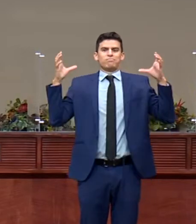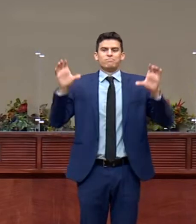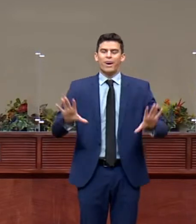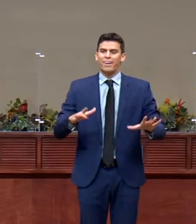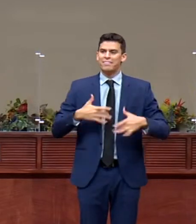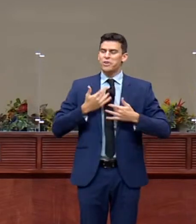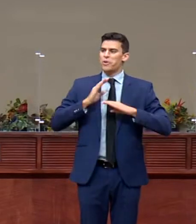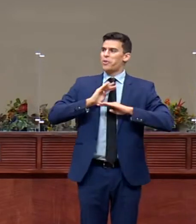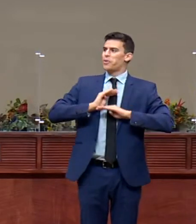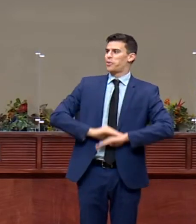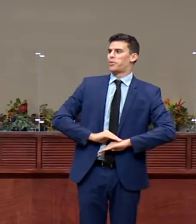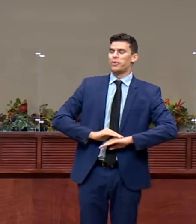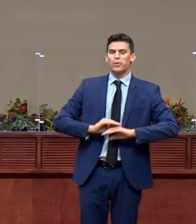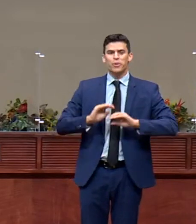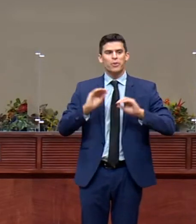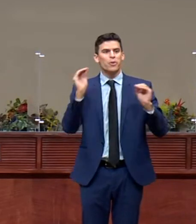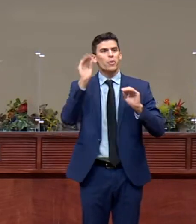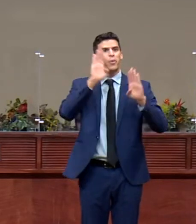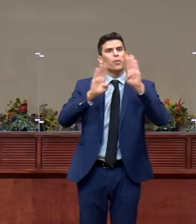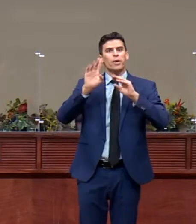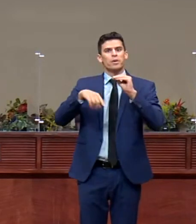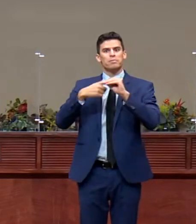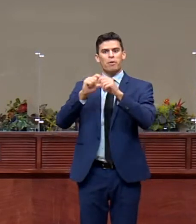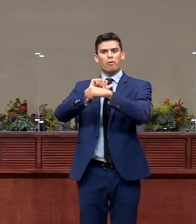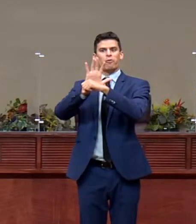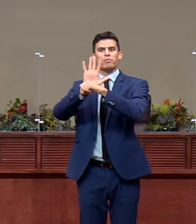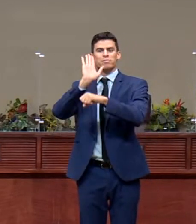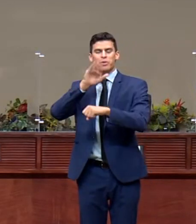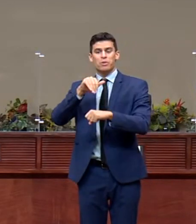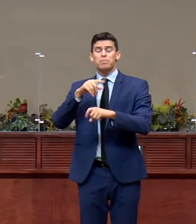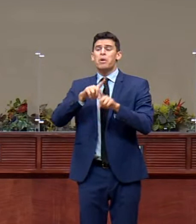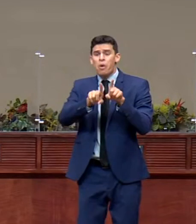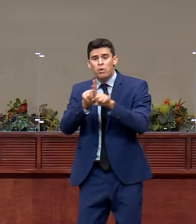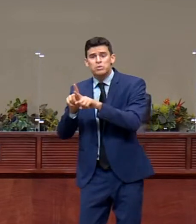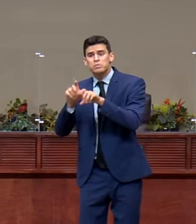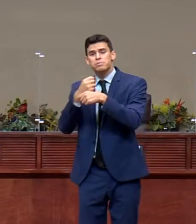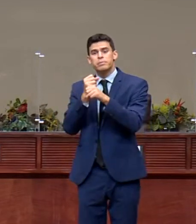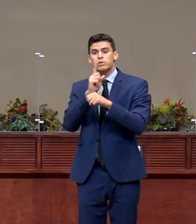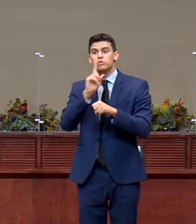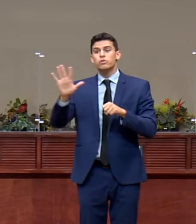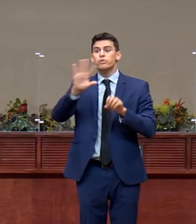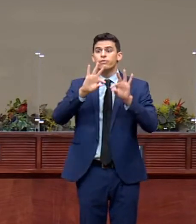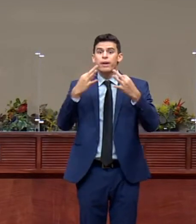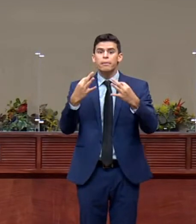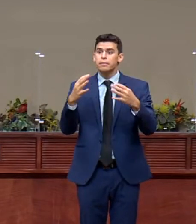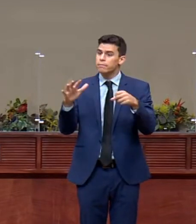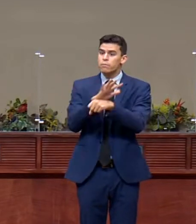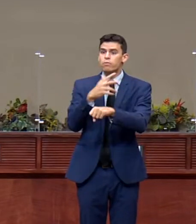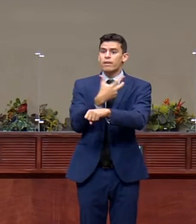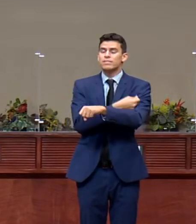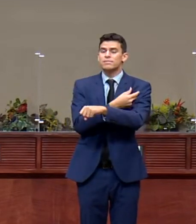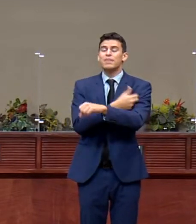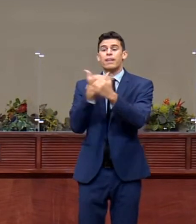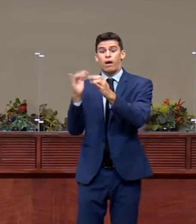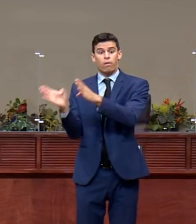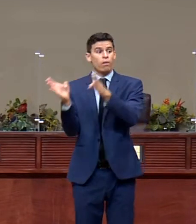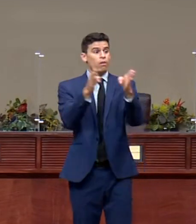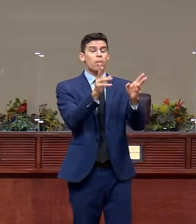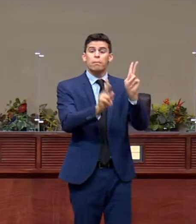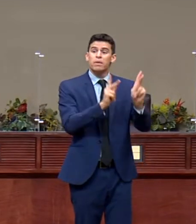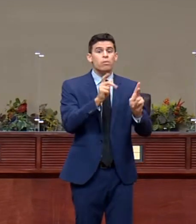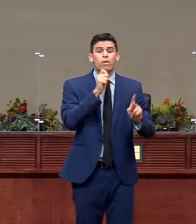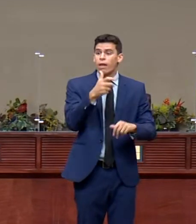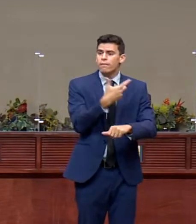And make sure that the rest of your family are vaccinated. If you're not vaccinated, continue to wear your